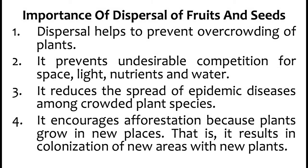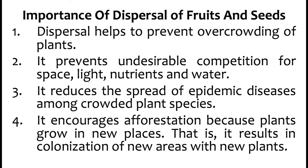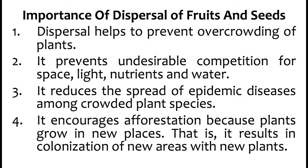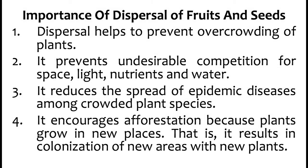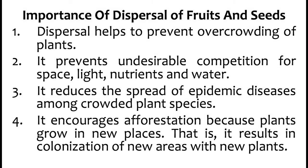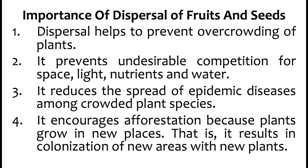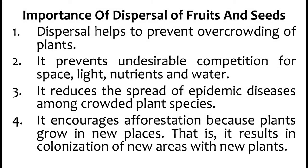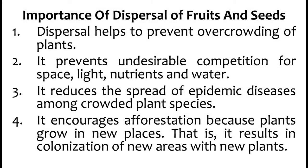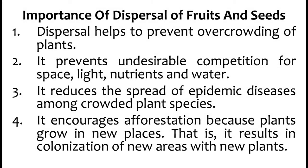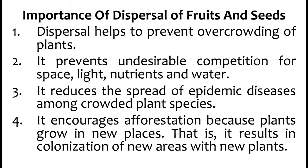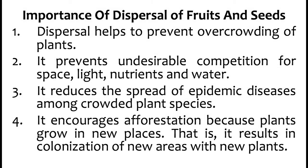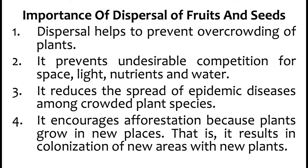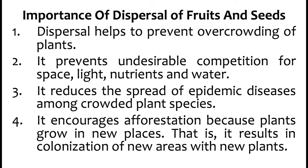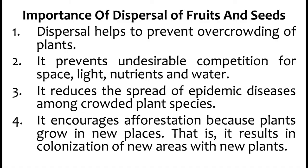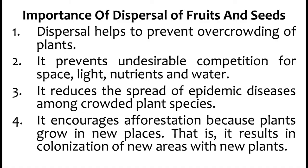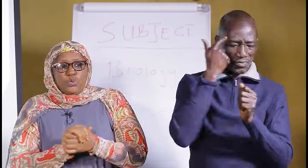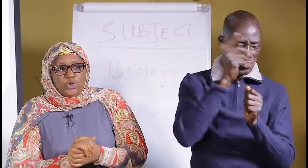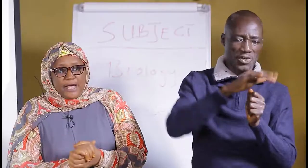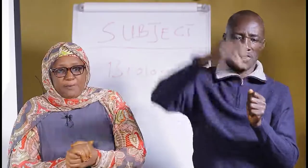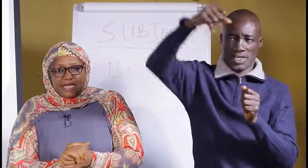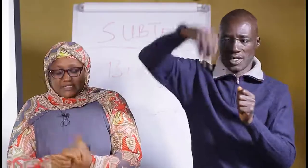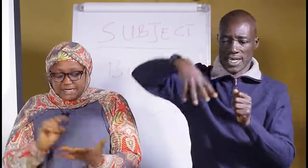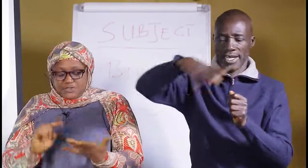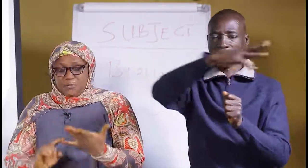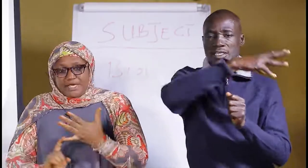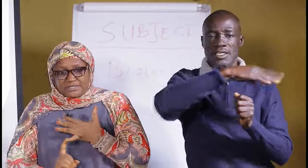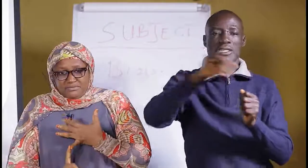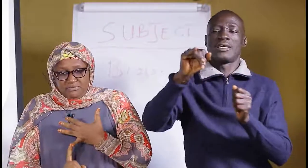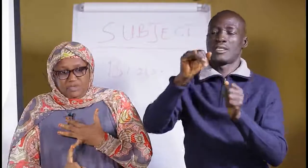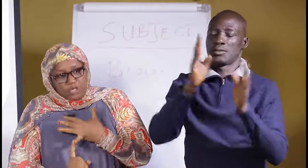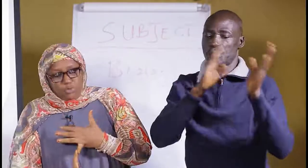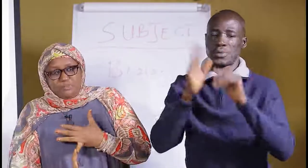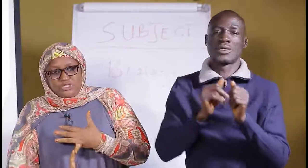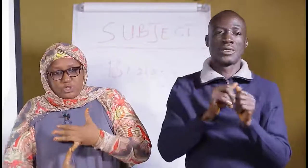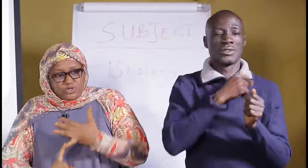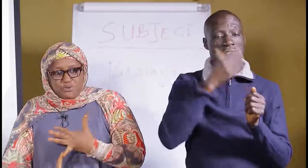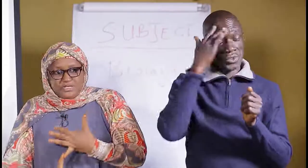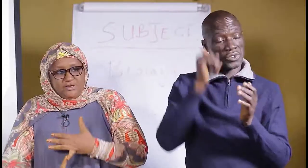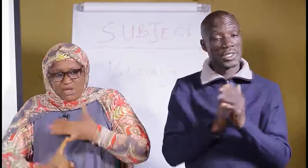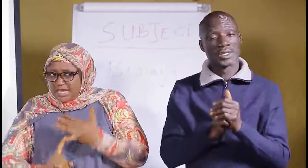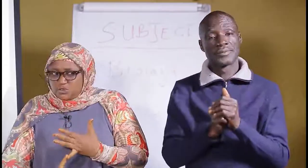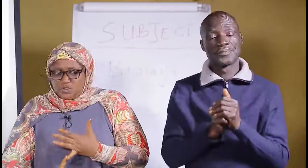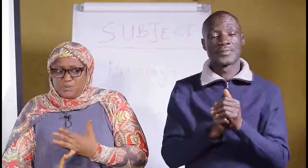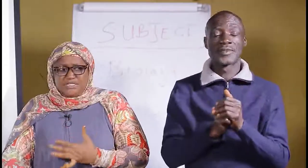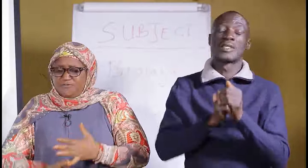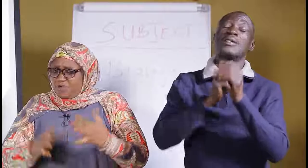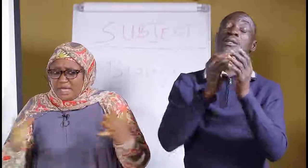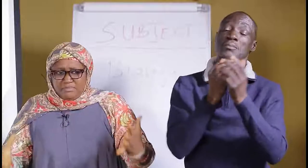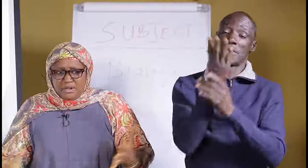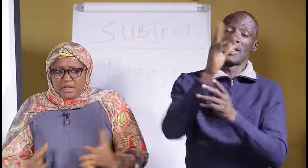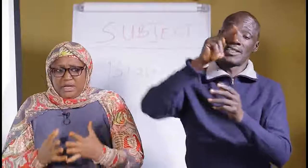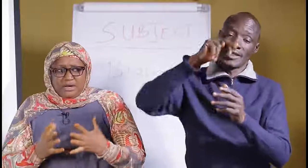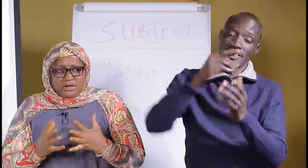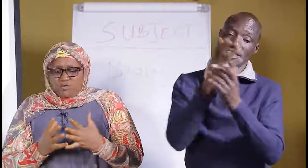for space, light, and nutrients. We know that plants need space. Even human beings, you need space. When there is no space, if you